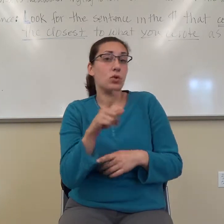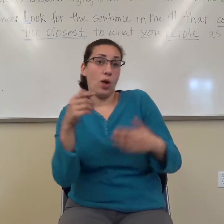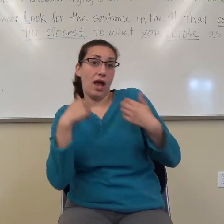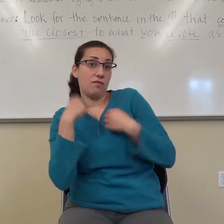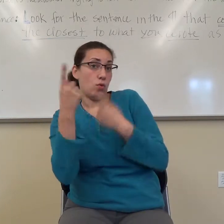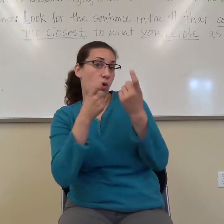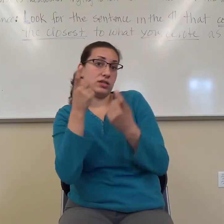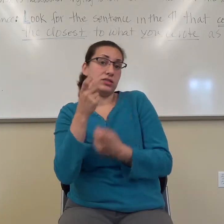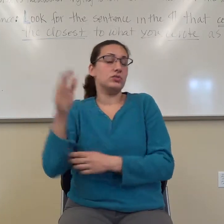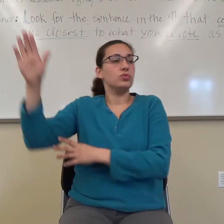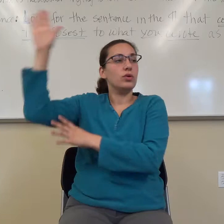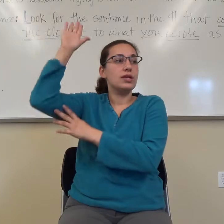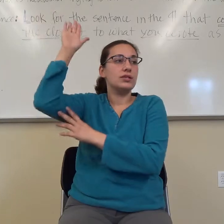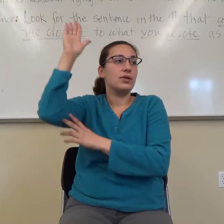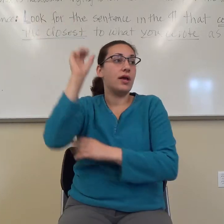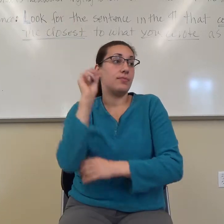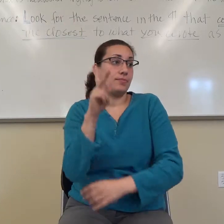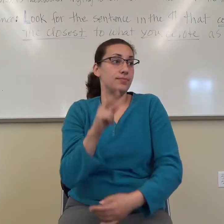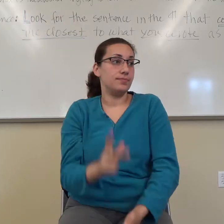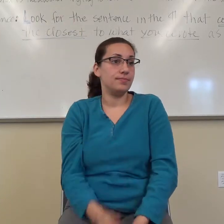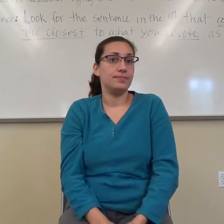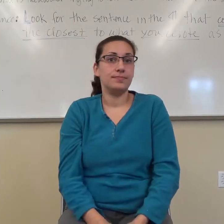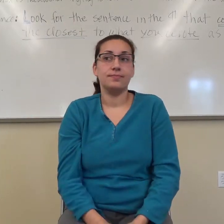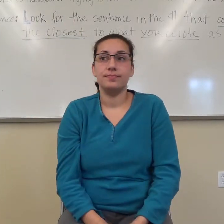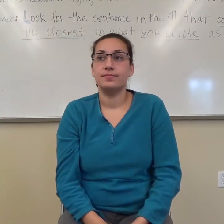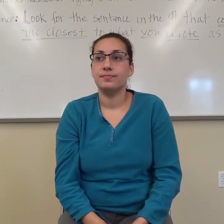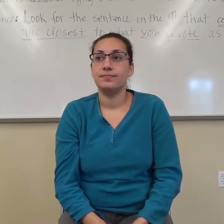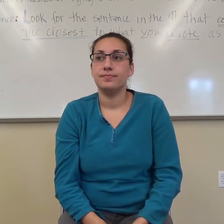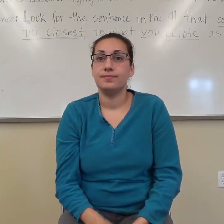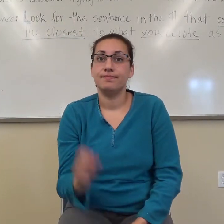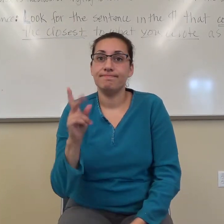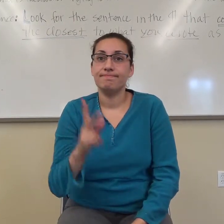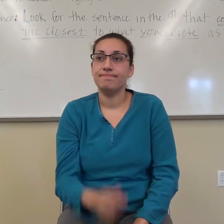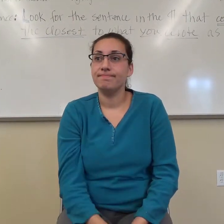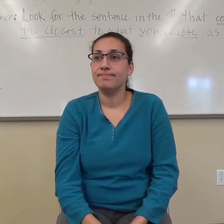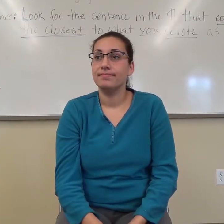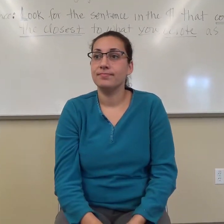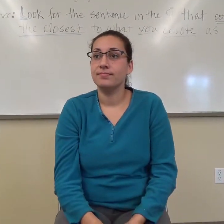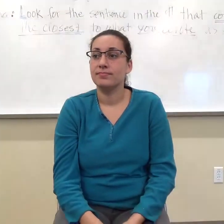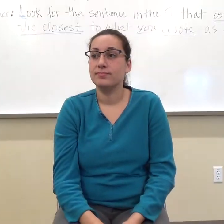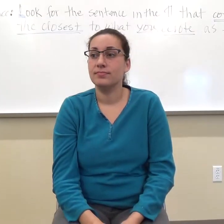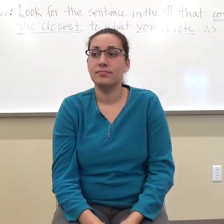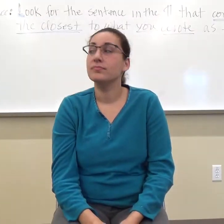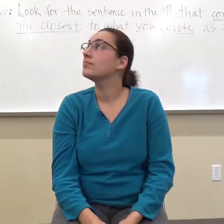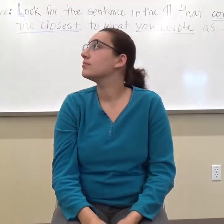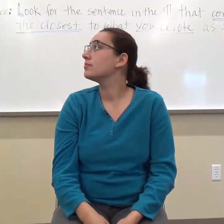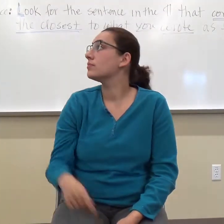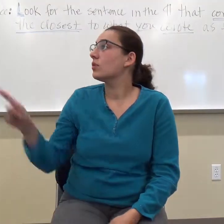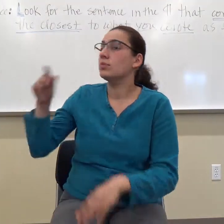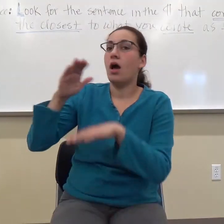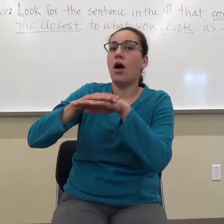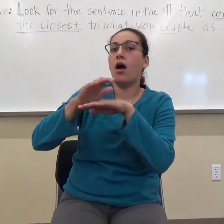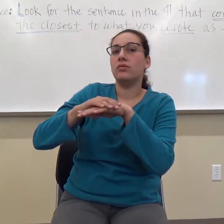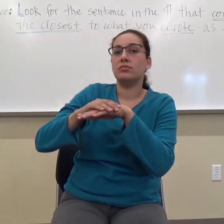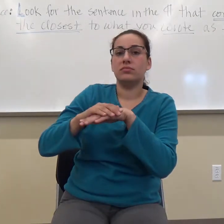questions. Okay? Turn this back on so you guys can see.